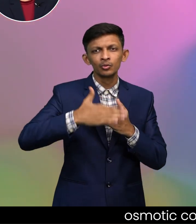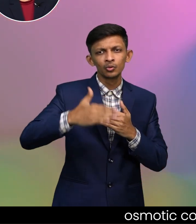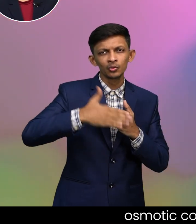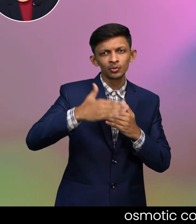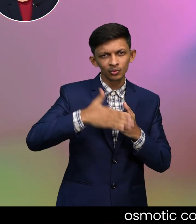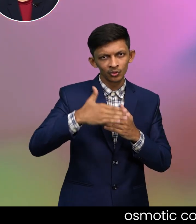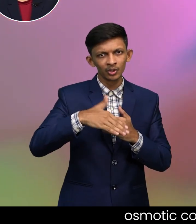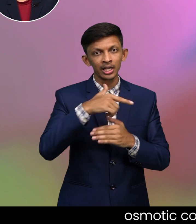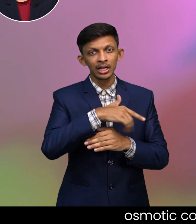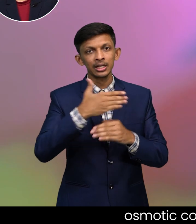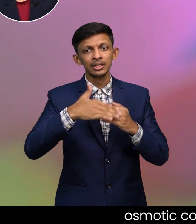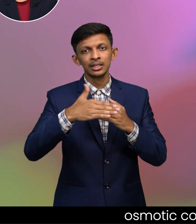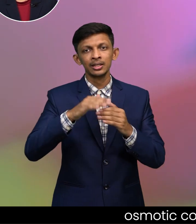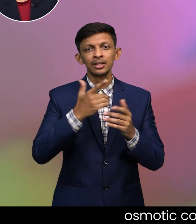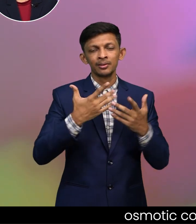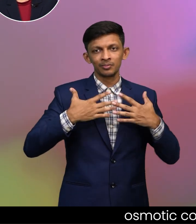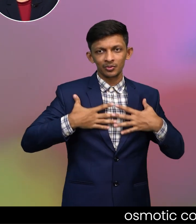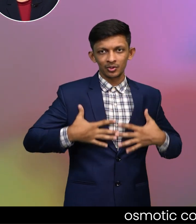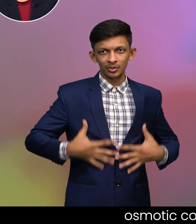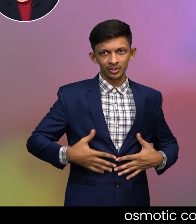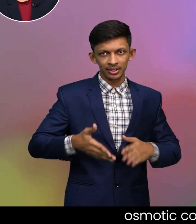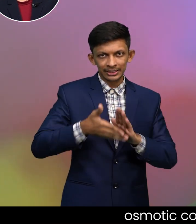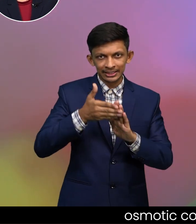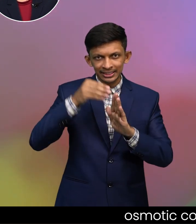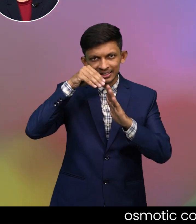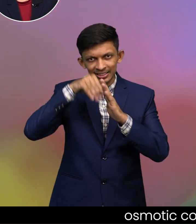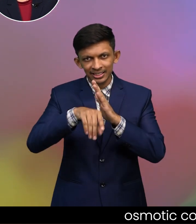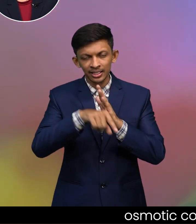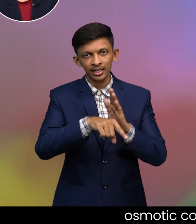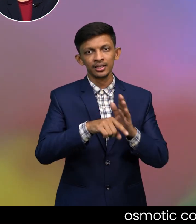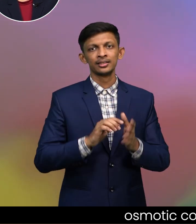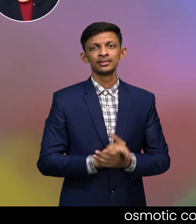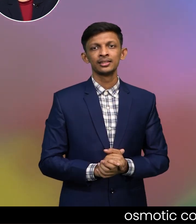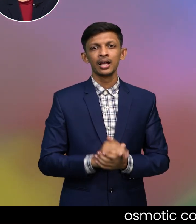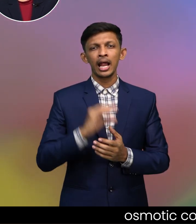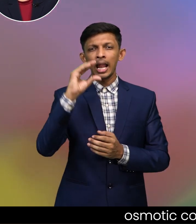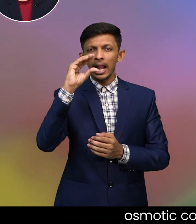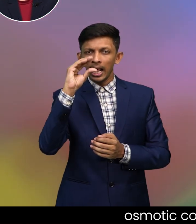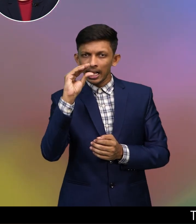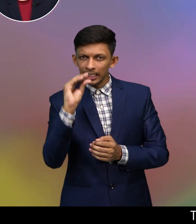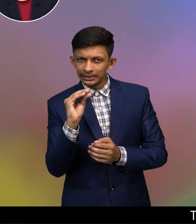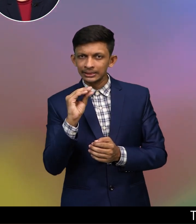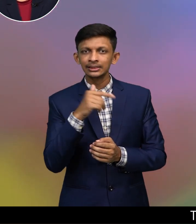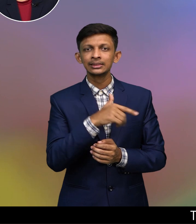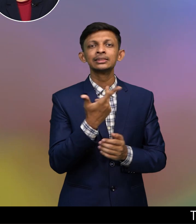Why is it not secreted when a person drinks a lot of water?